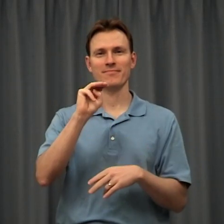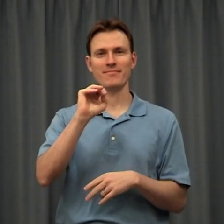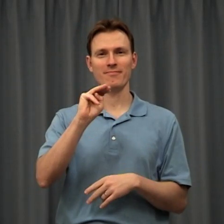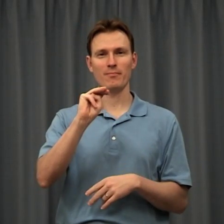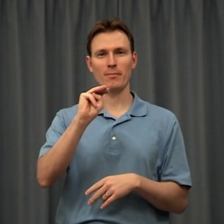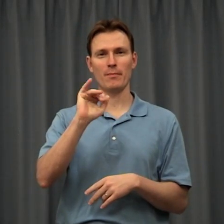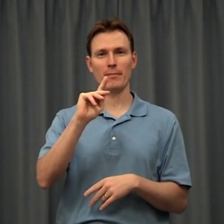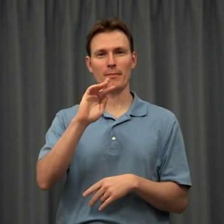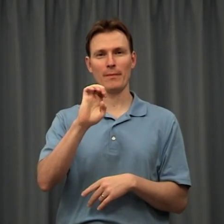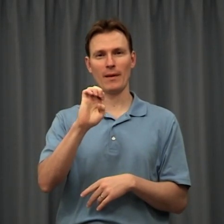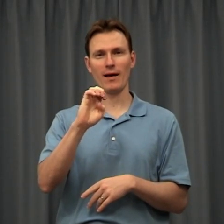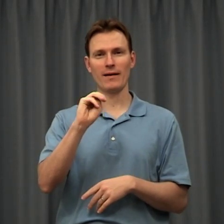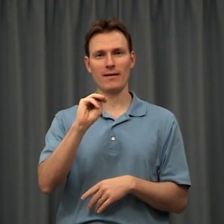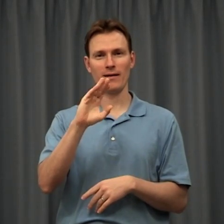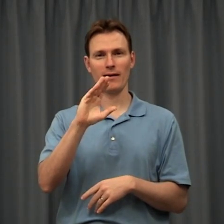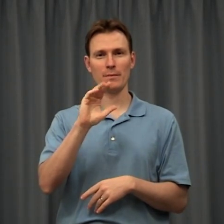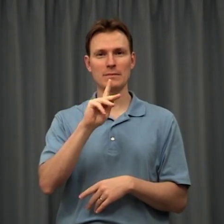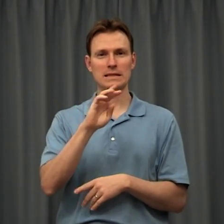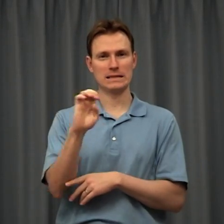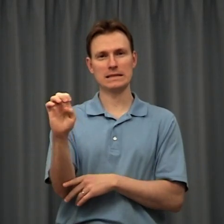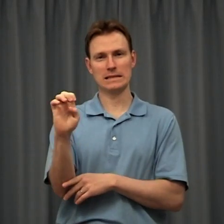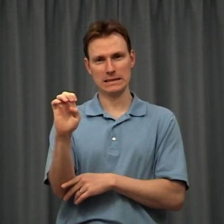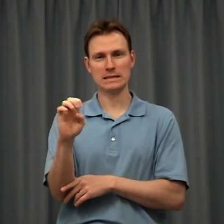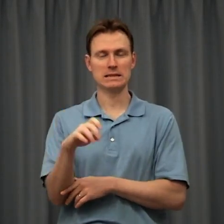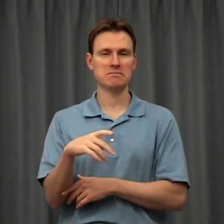Hello, my name is Mike McKee.